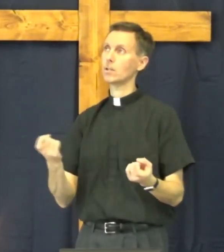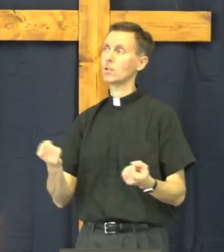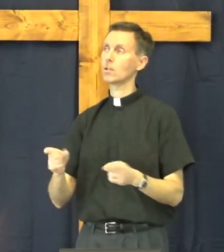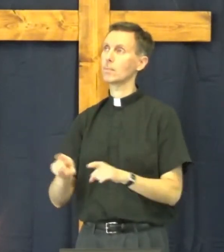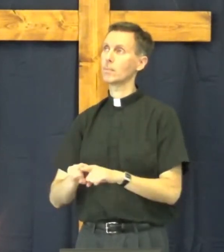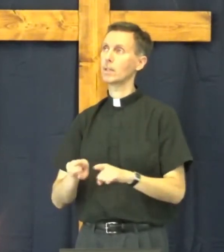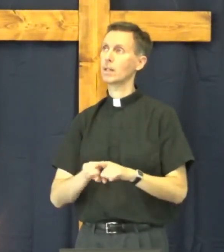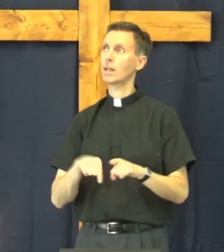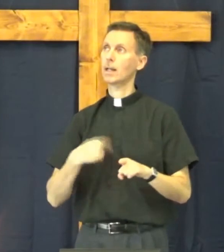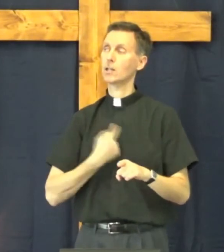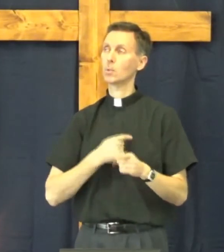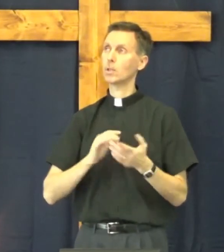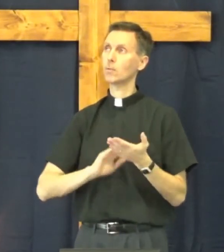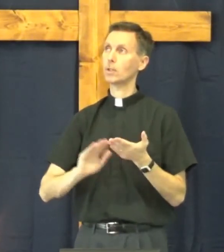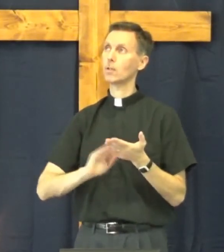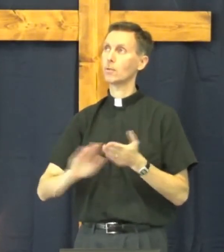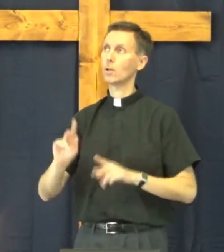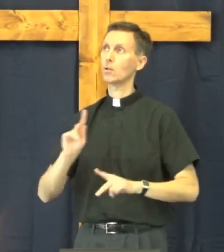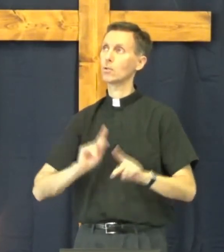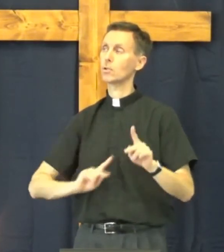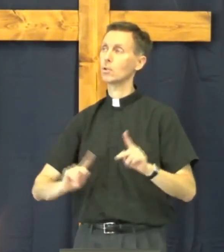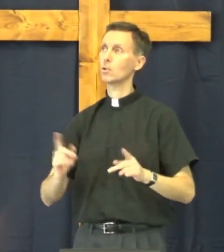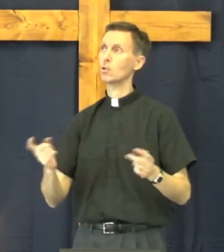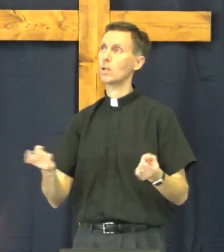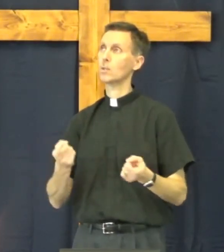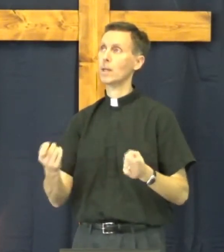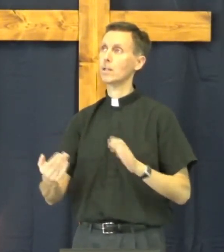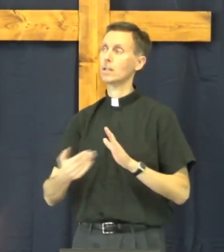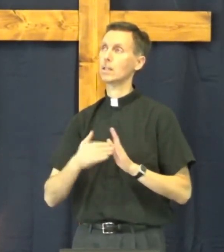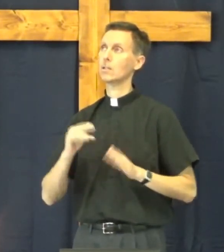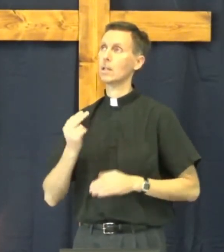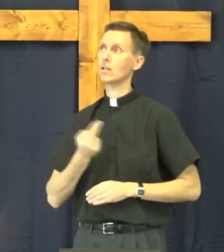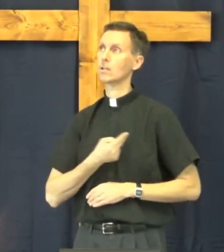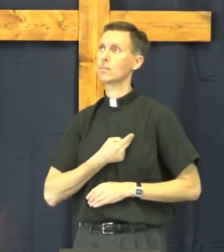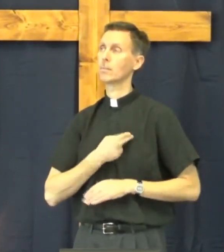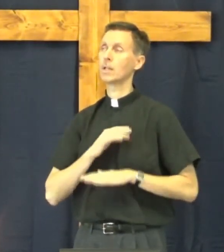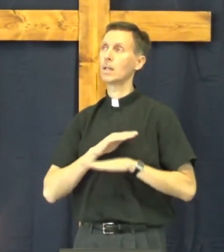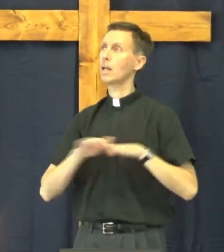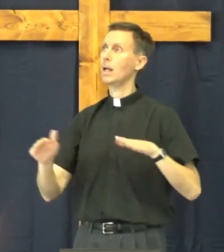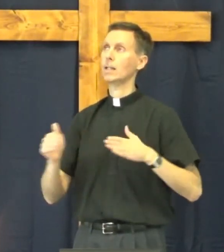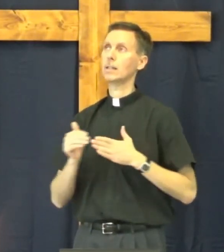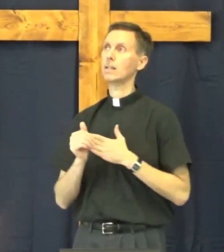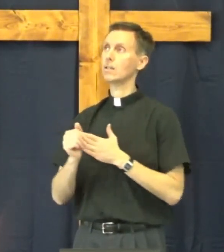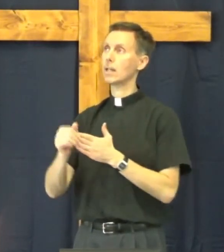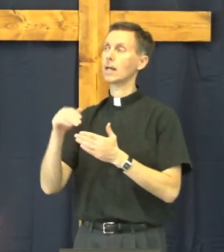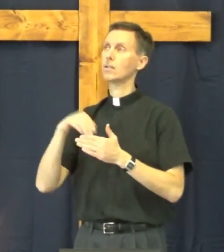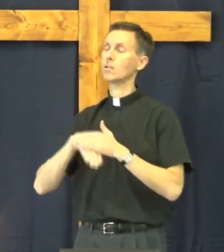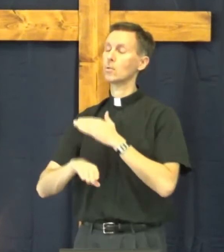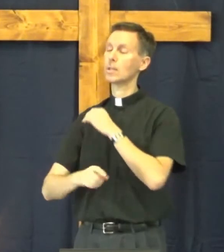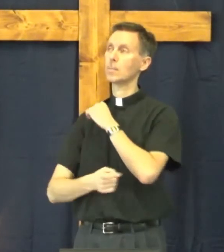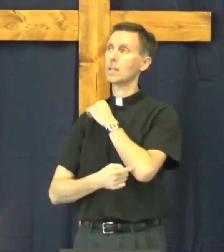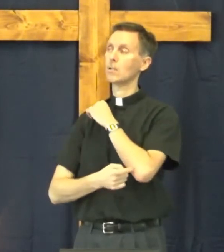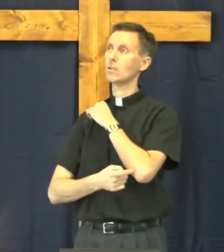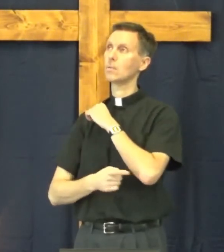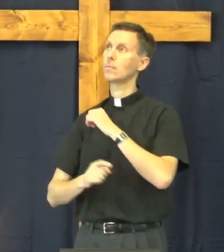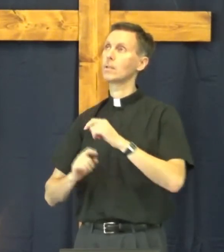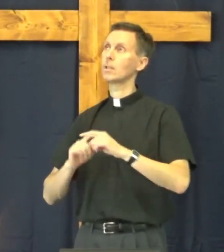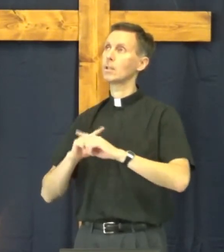trespasses, as we forgive those who trespass against us. And lead us not into temptation,